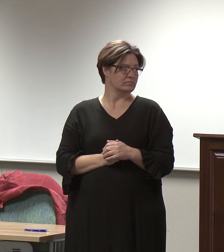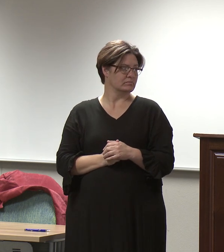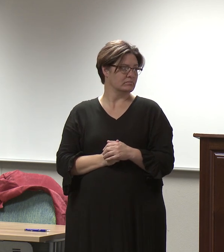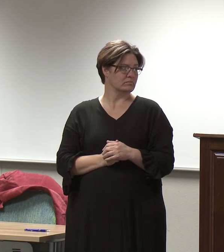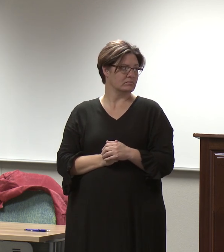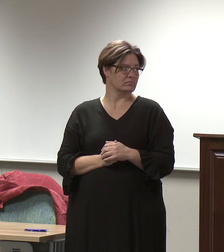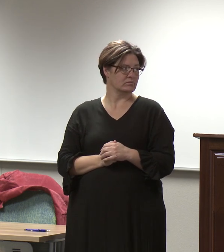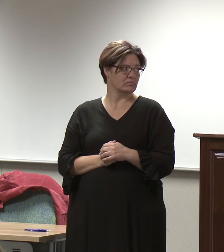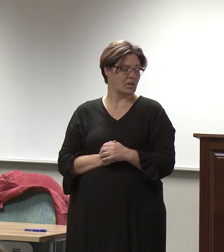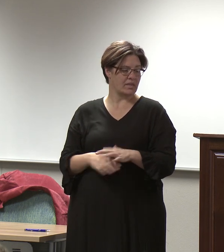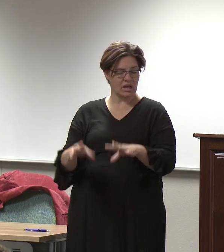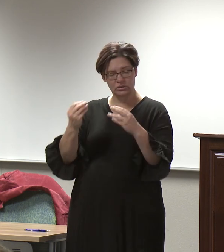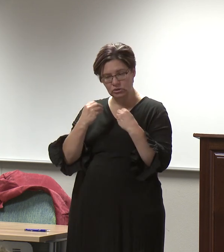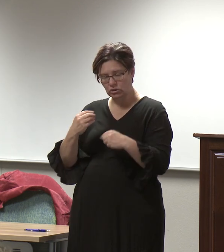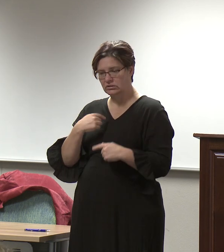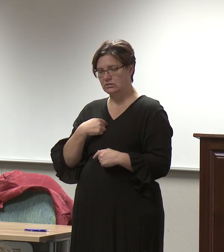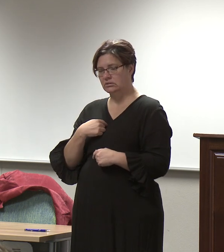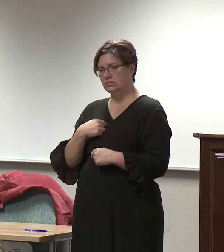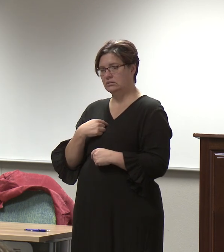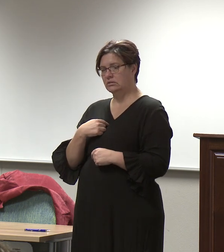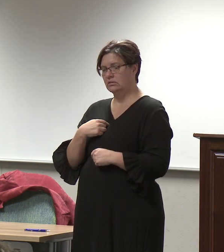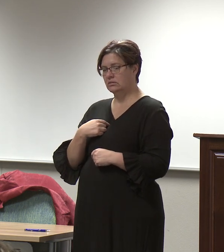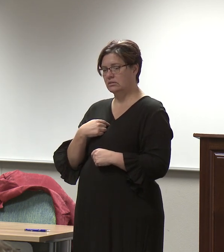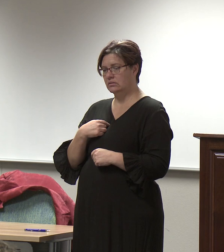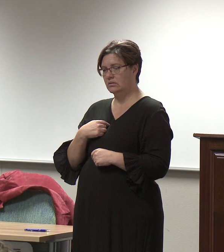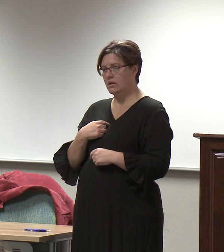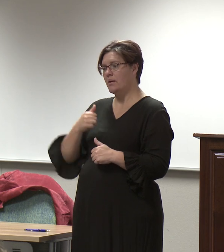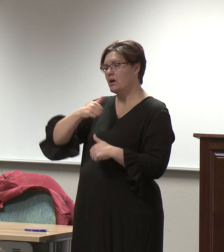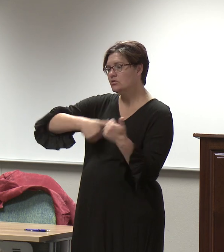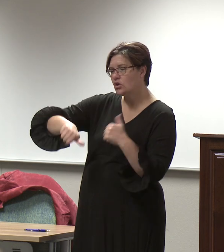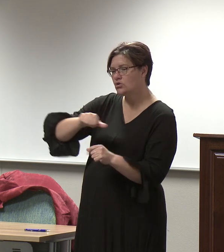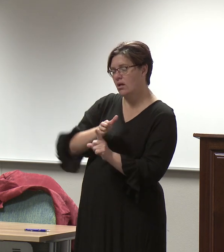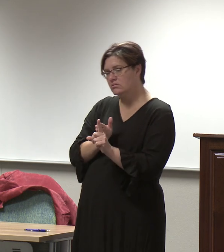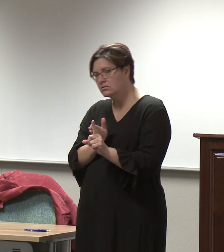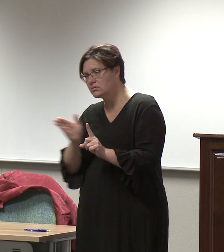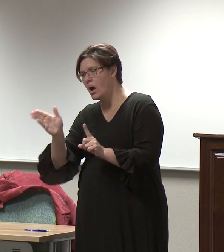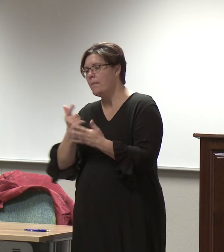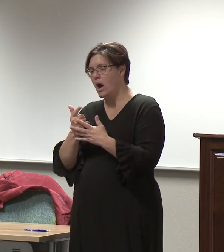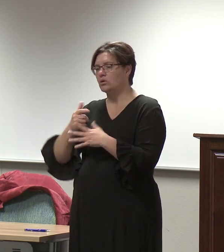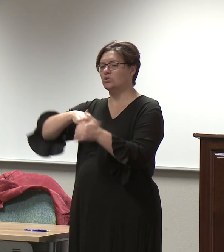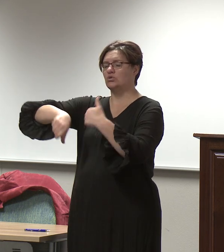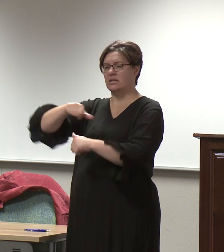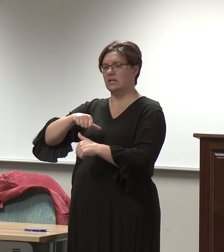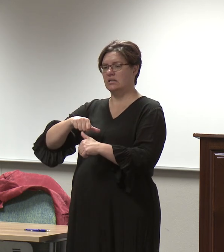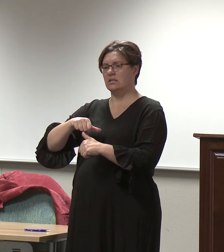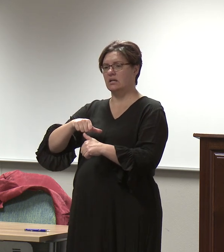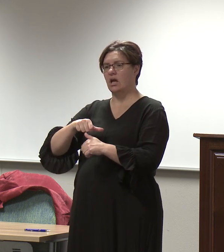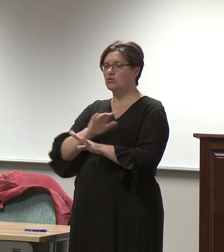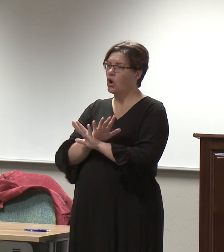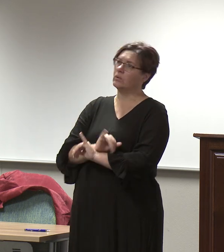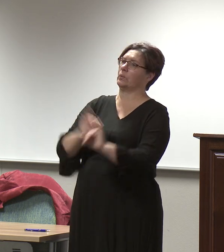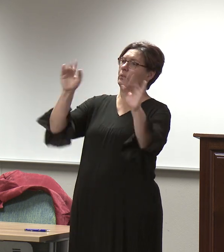they taught me that my sociological discourse about society was not radical